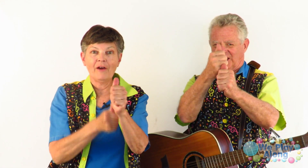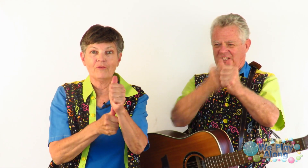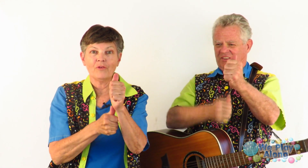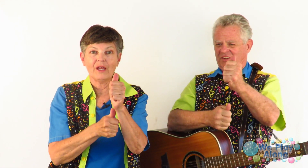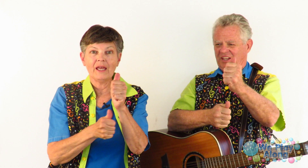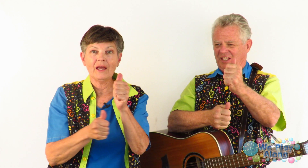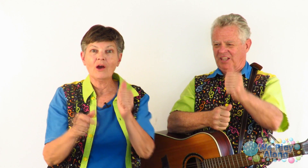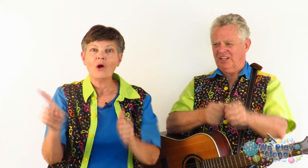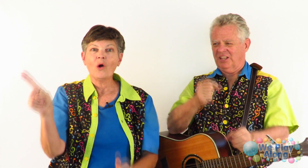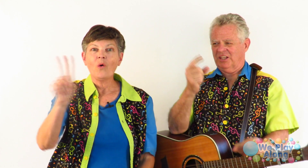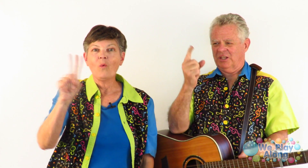everywhere.